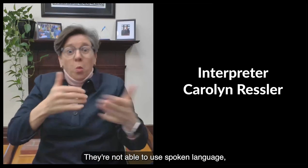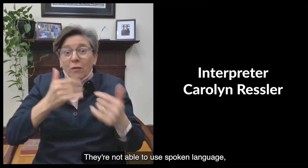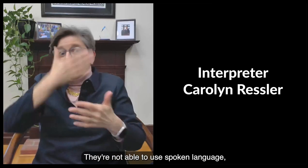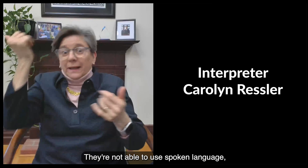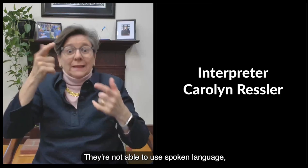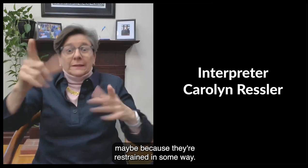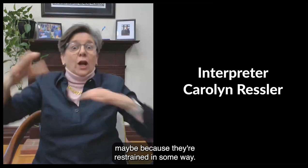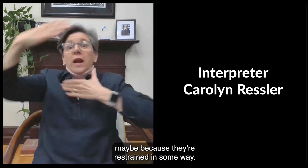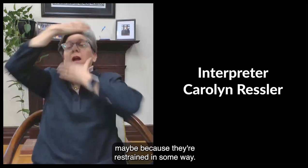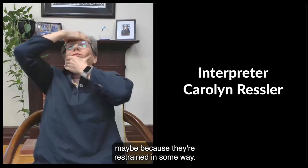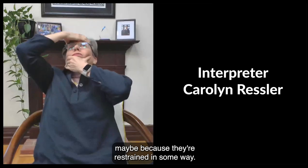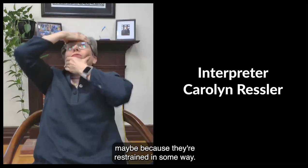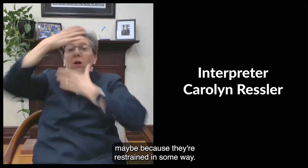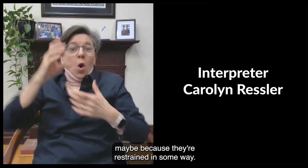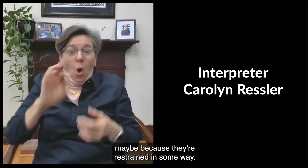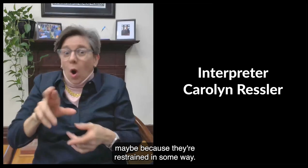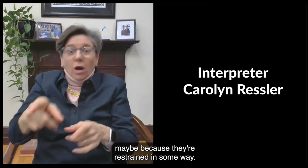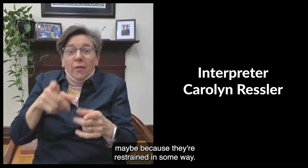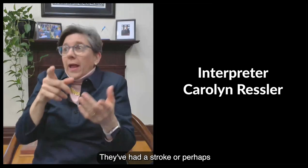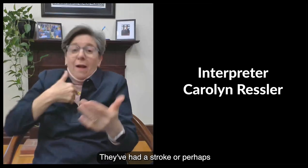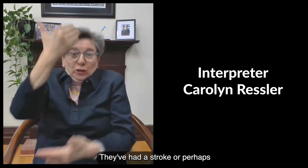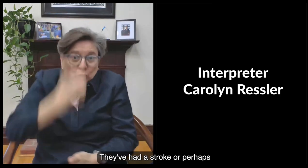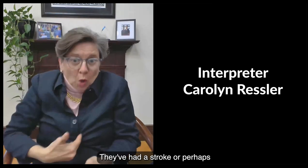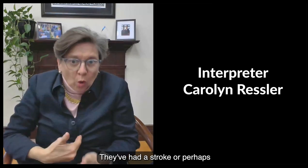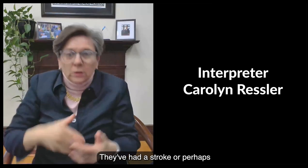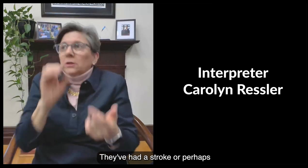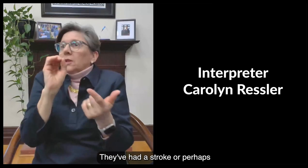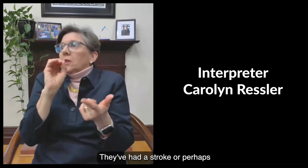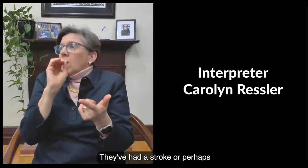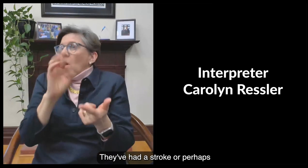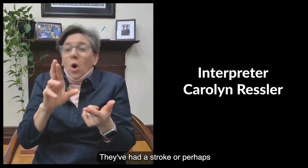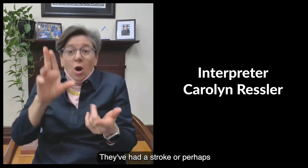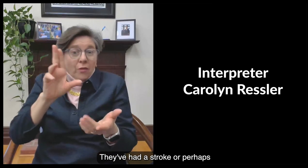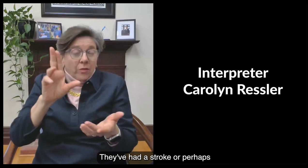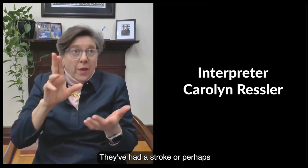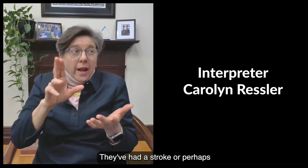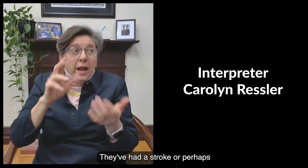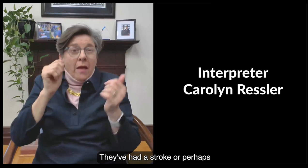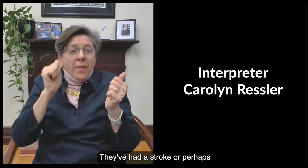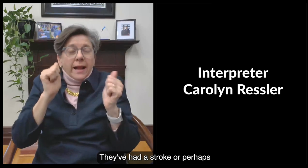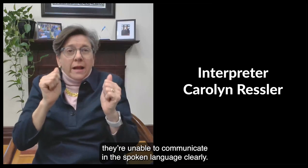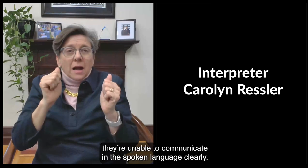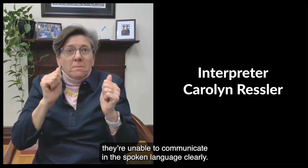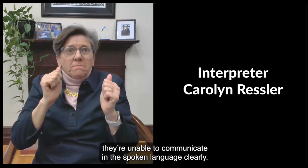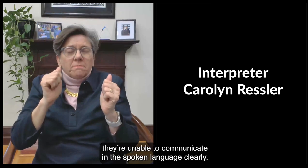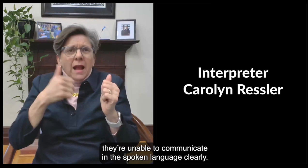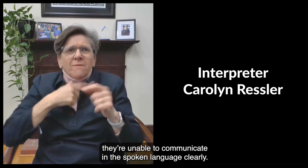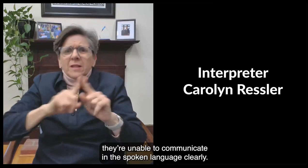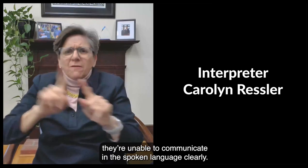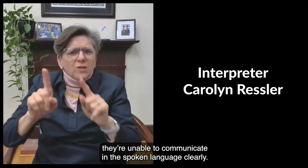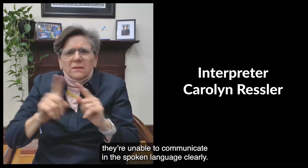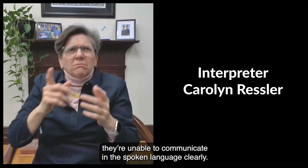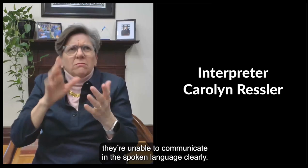their practice, they're not able to use spoken language, maybe because they're restrained in some way, or they've had a stroke, or perhaps,